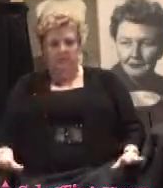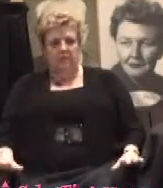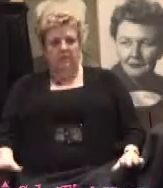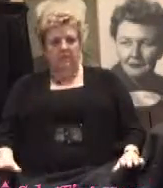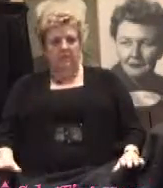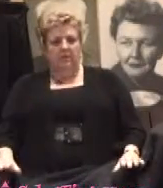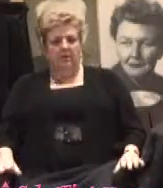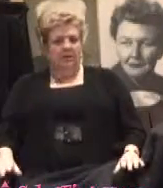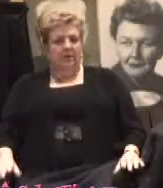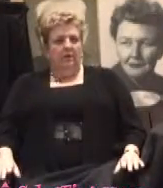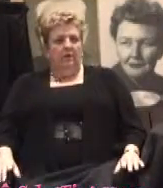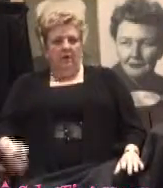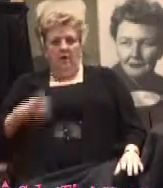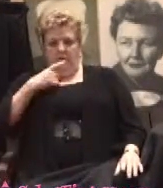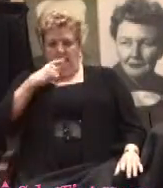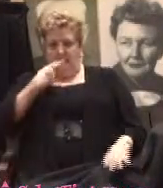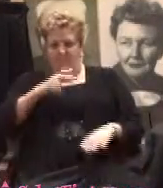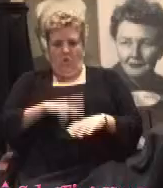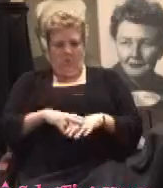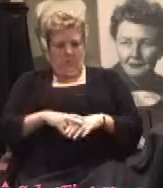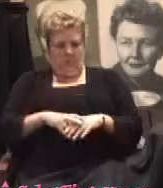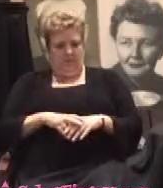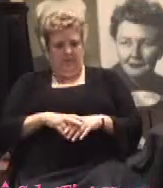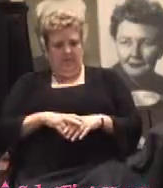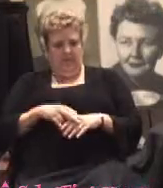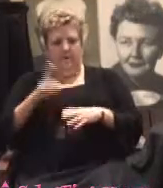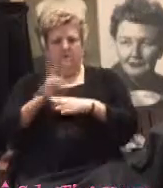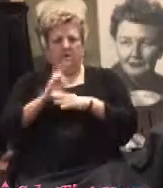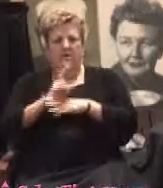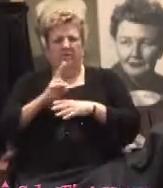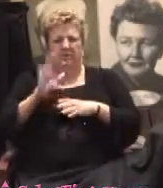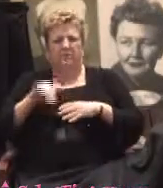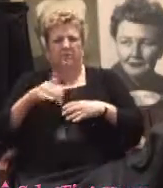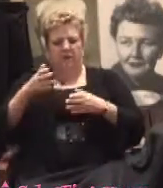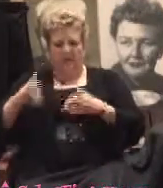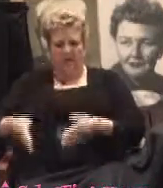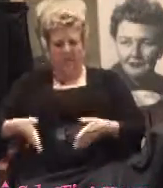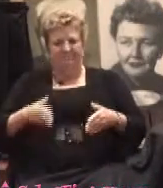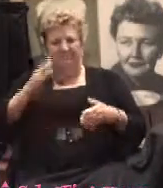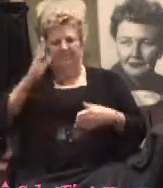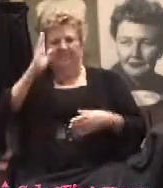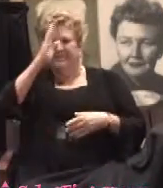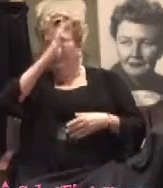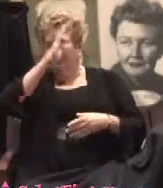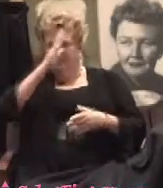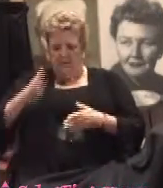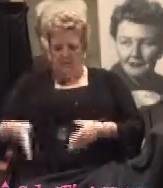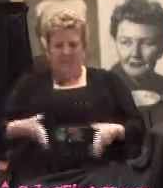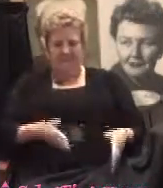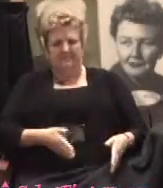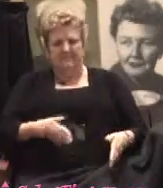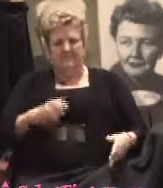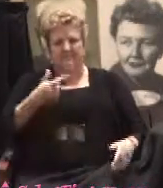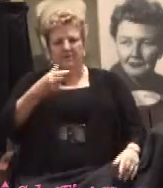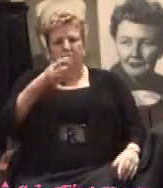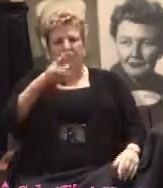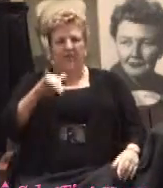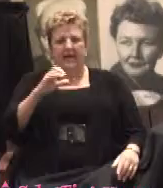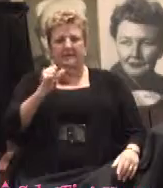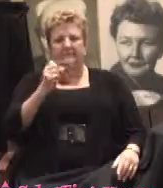And I said, of course. And I was wearing these hospital pants. Remember we used to wear those? I don't know if you did that out here. We used to wear these gray scrubs, and I had a t-shirt and flip-flops